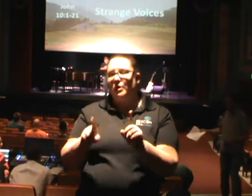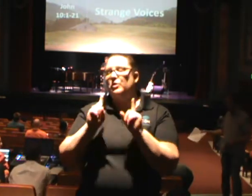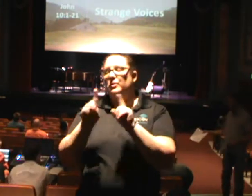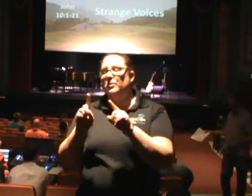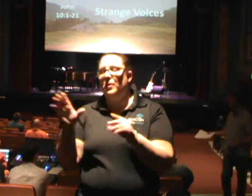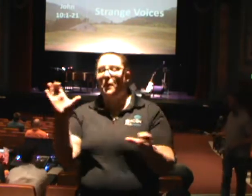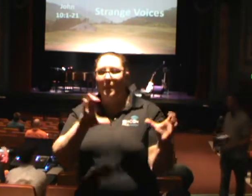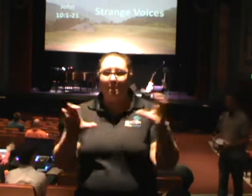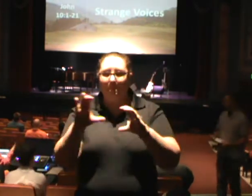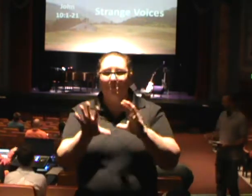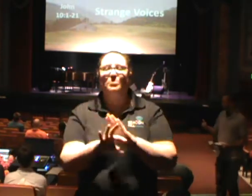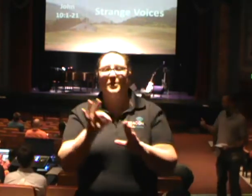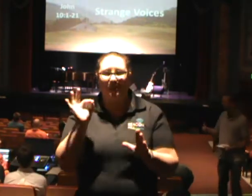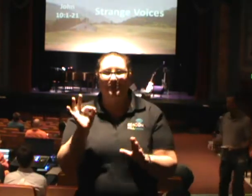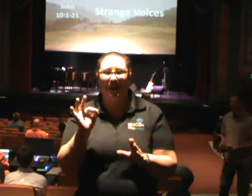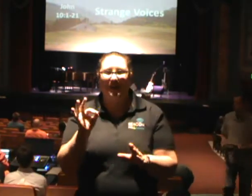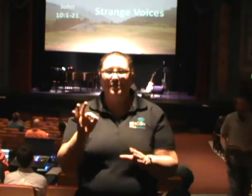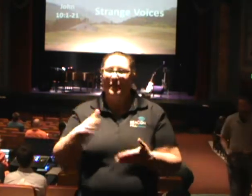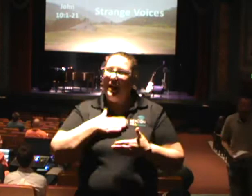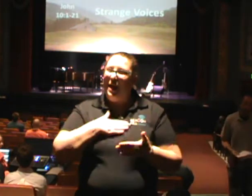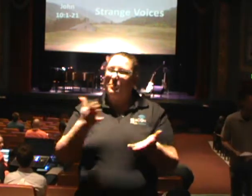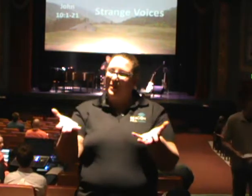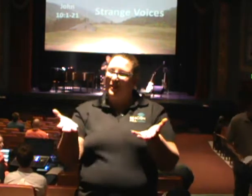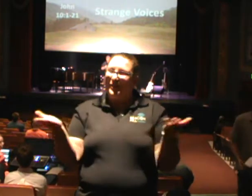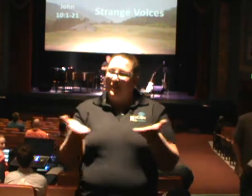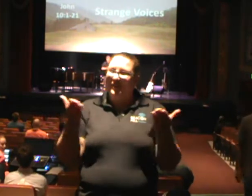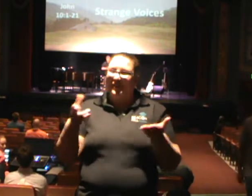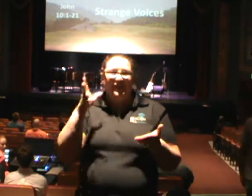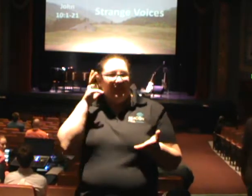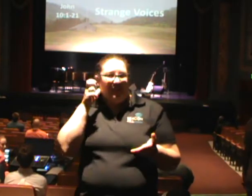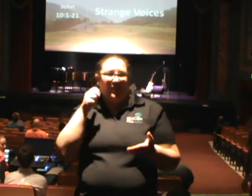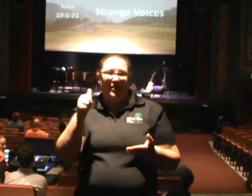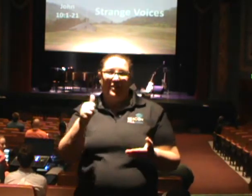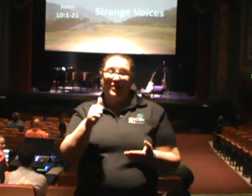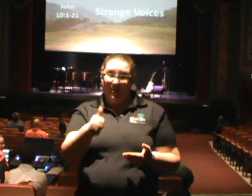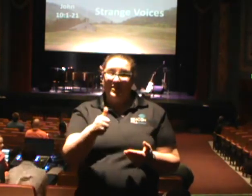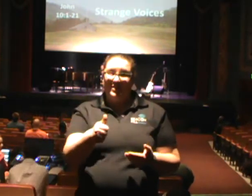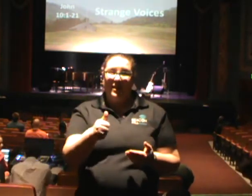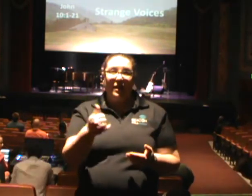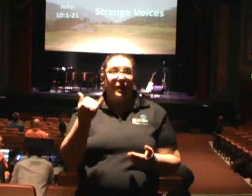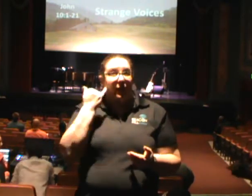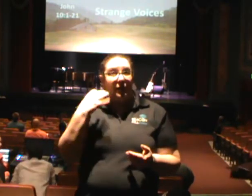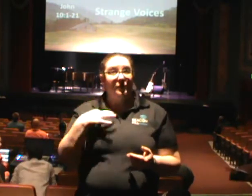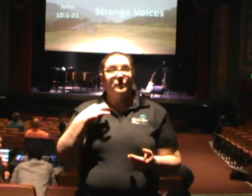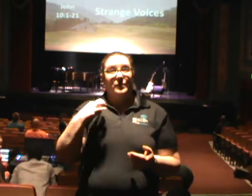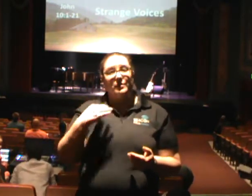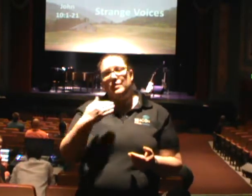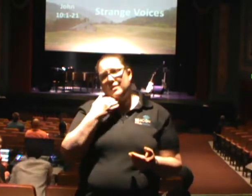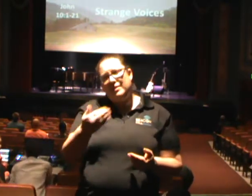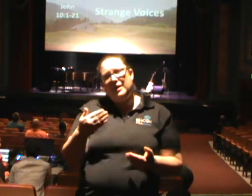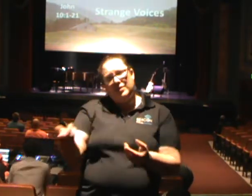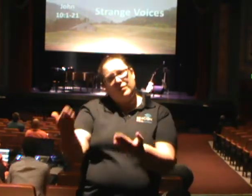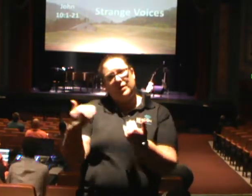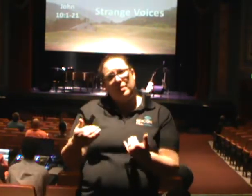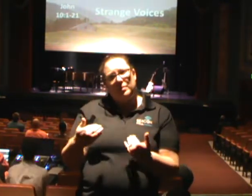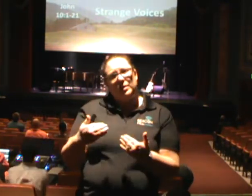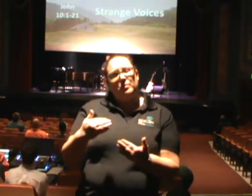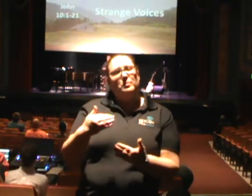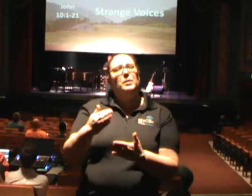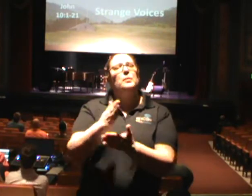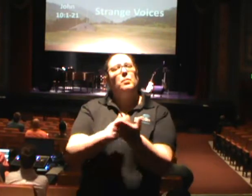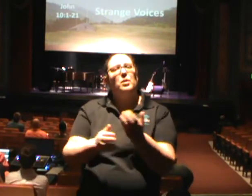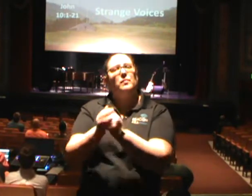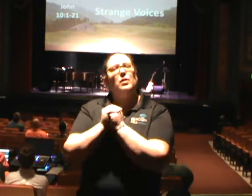it. But I'm glad you're here to hear it this morning. If you're a guest with us this morning at Beacon Hill Church, thank you for coming and being a part of our worship this